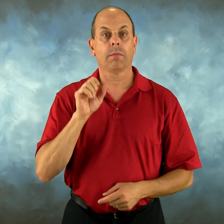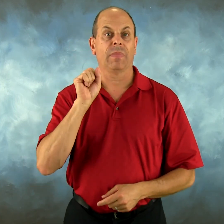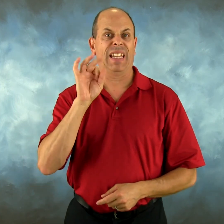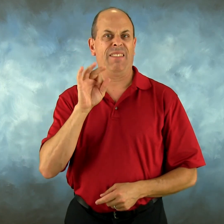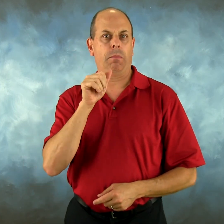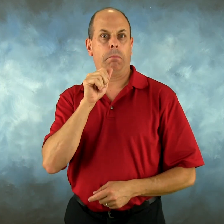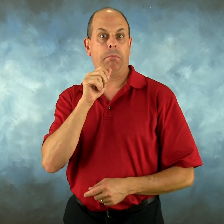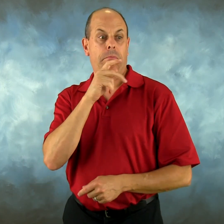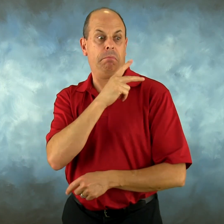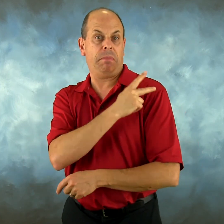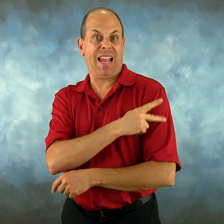said.